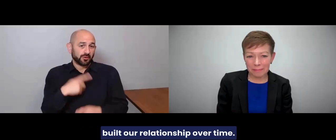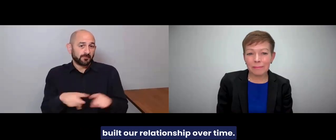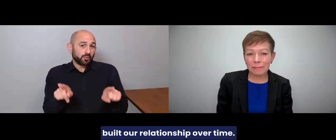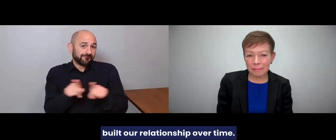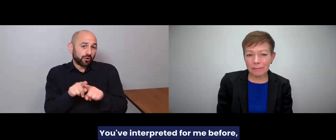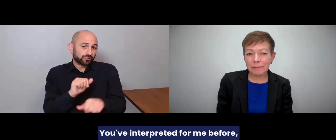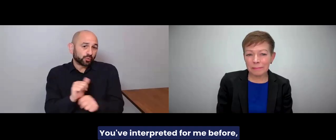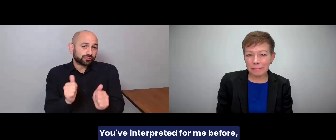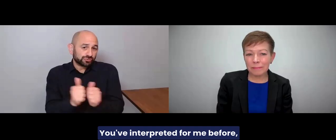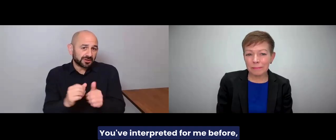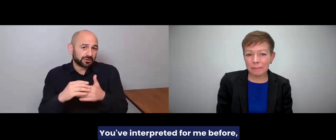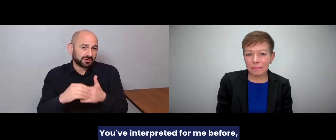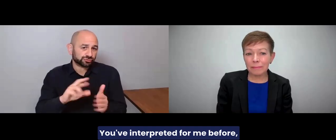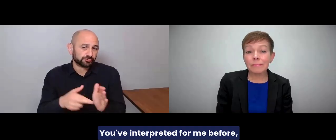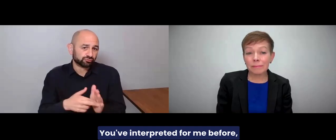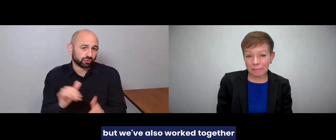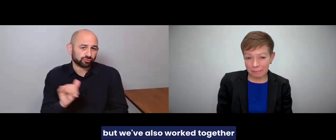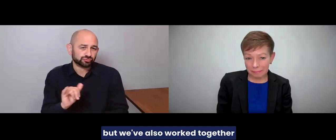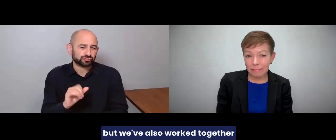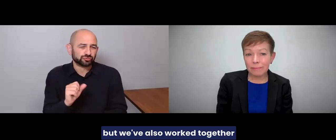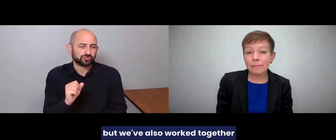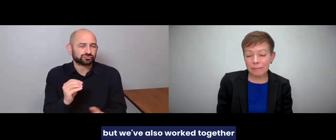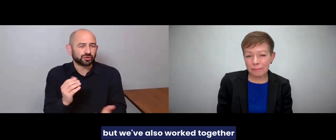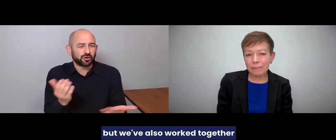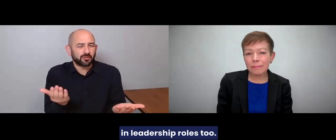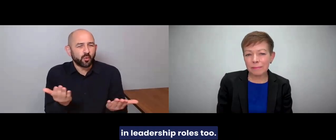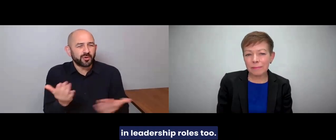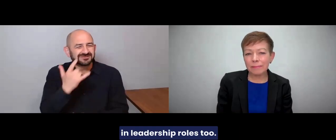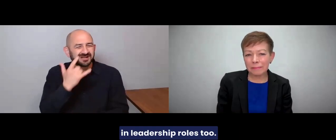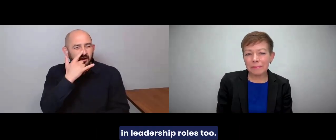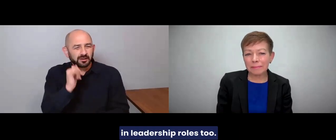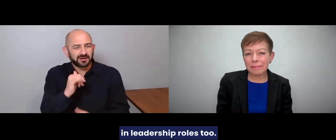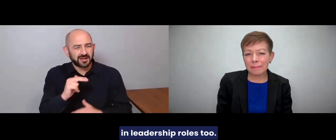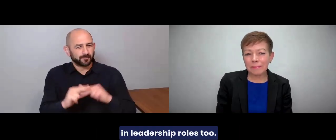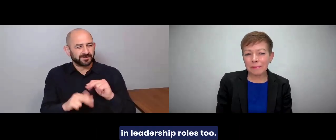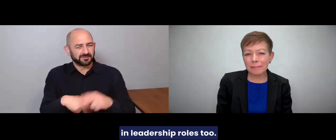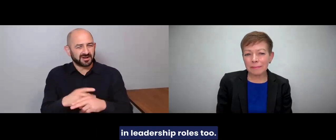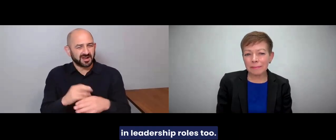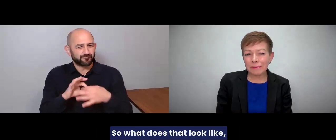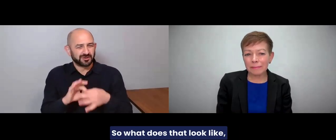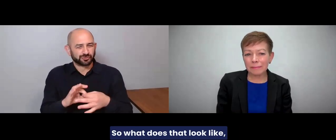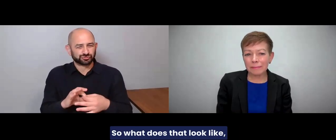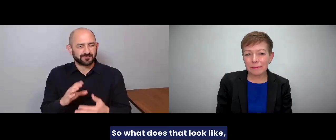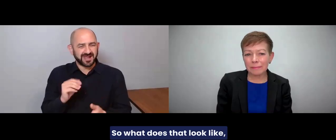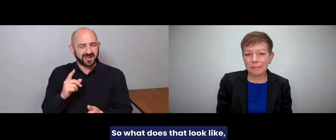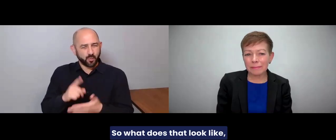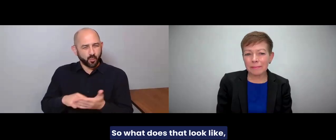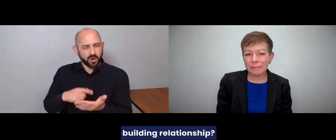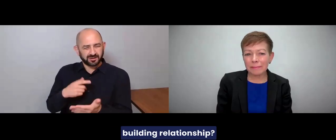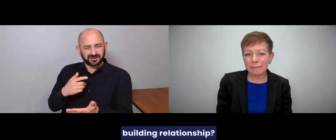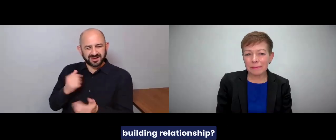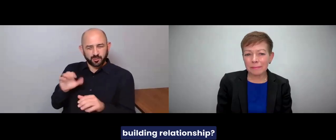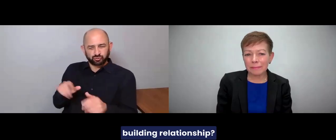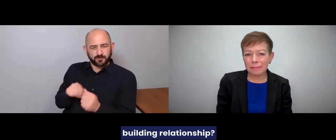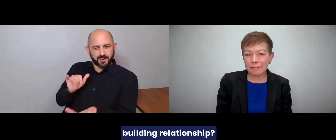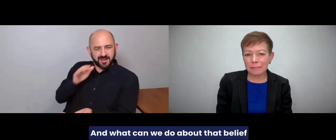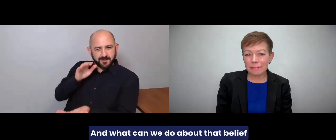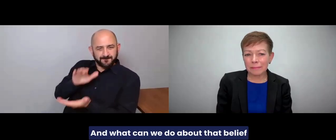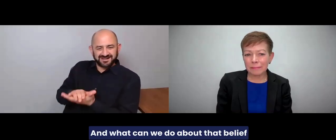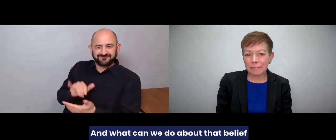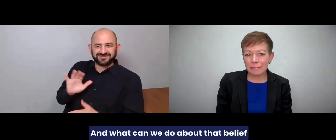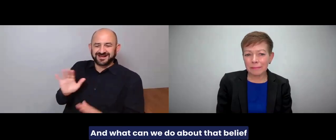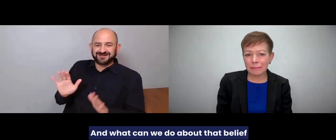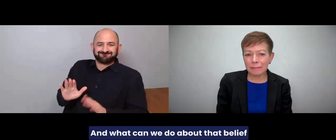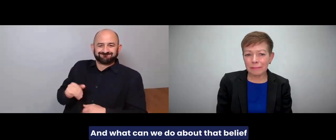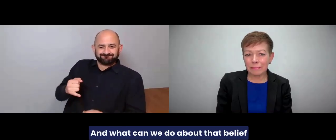over time. You've interpreted for me before, but we've also worked together in leadership roles too. So, what does that look like, building relationship?